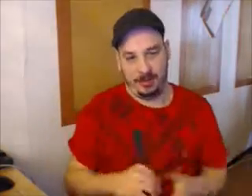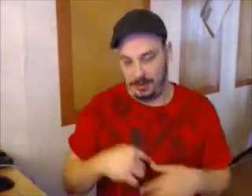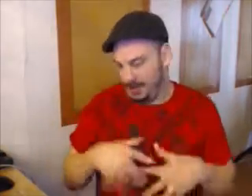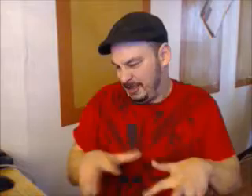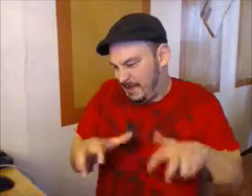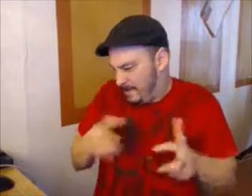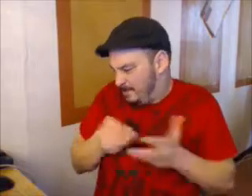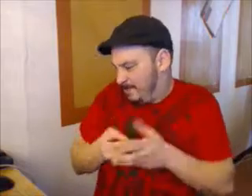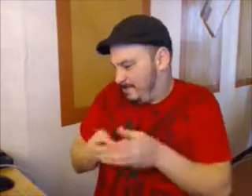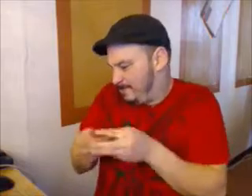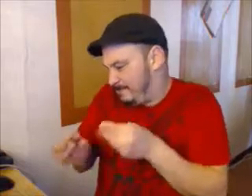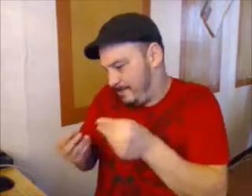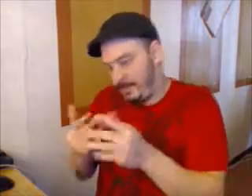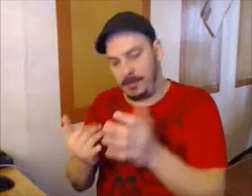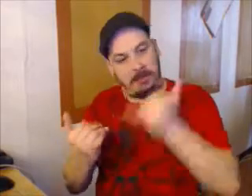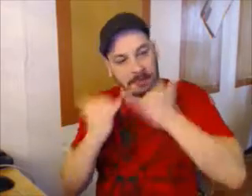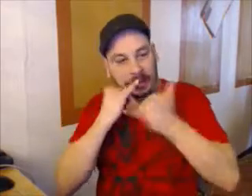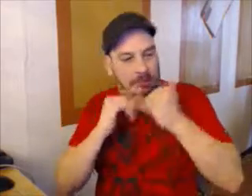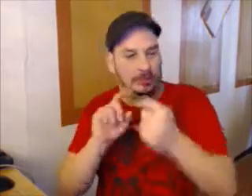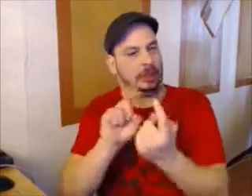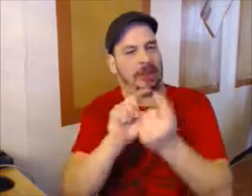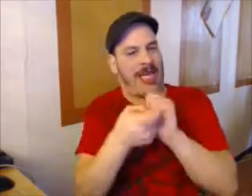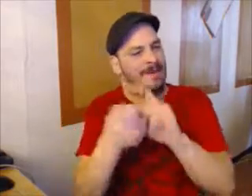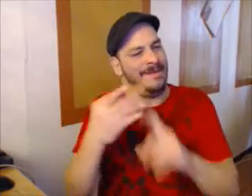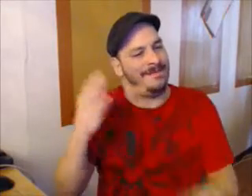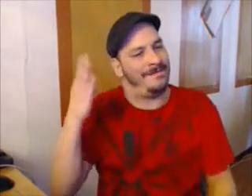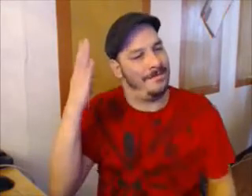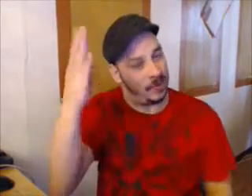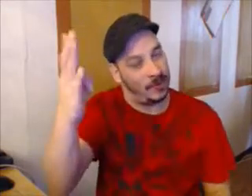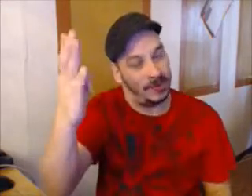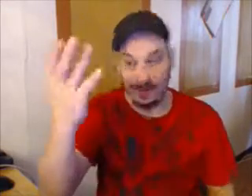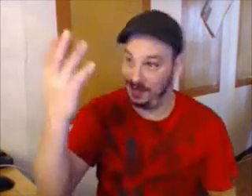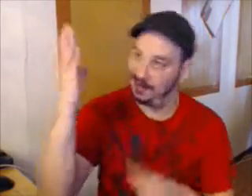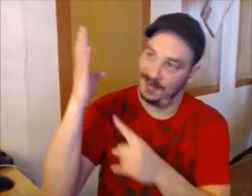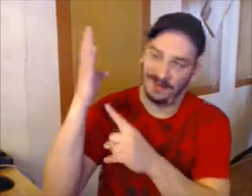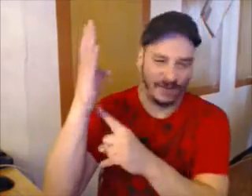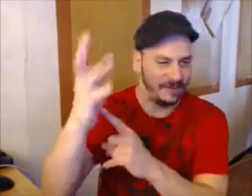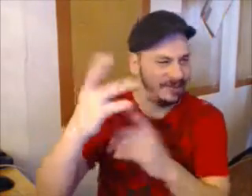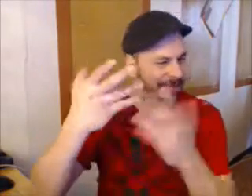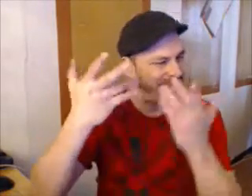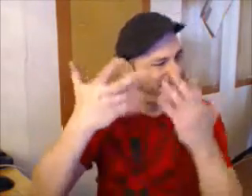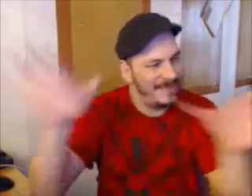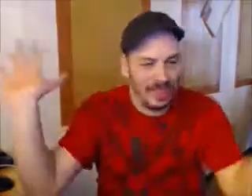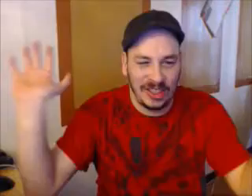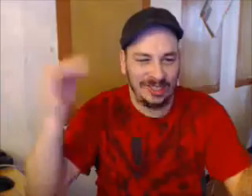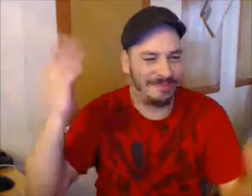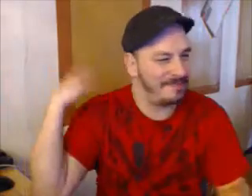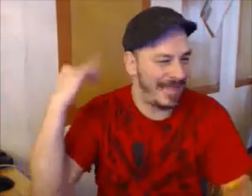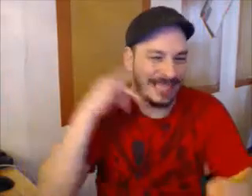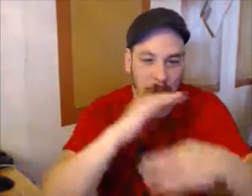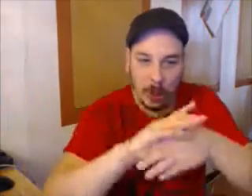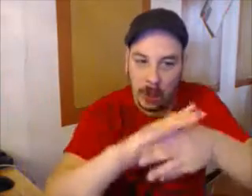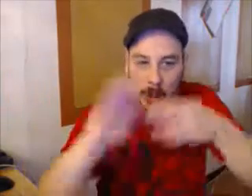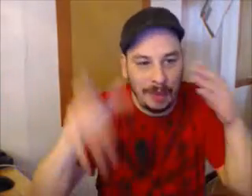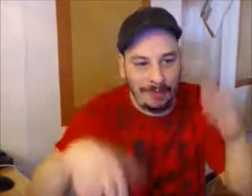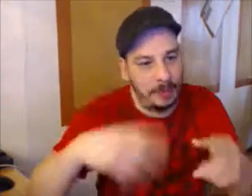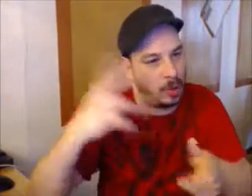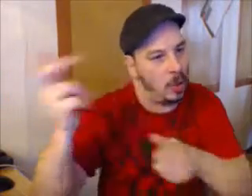about 700,000 jobs being lost. That doesn't seem like a wise idea. So, again, we want to solve the problem with real solutions,